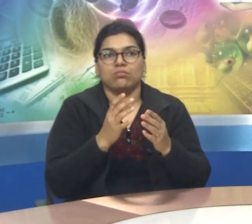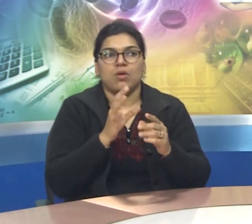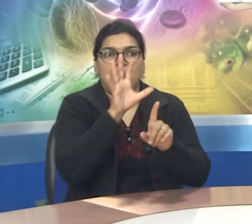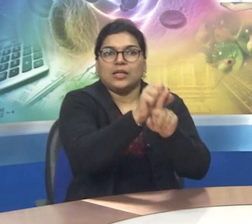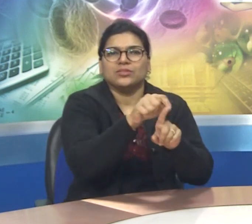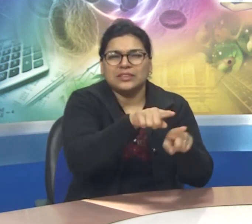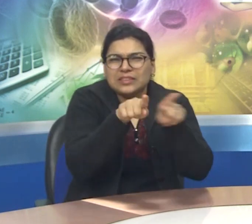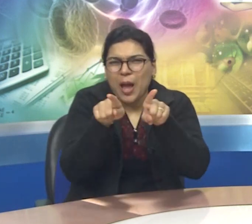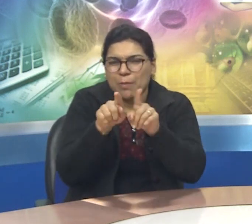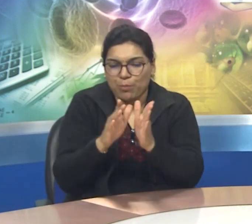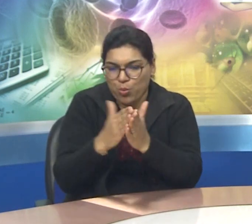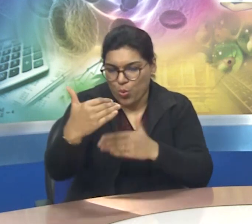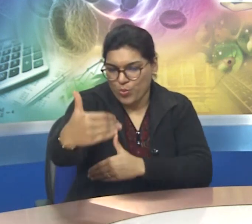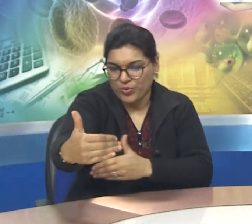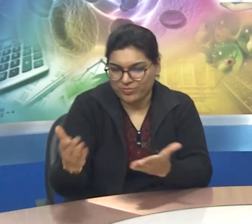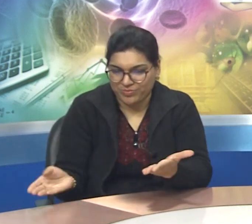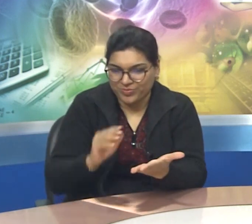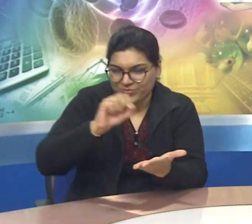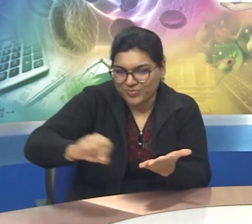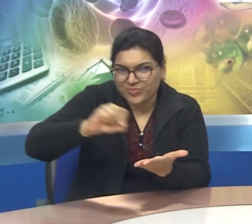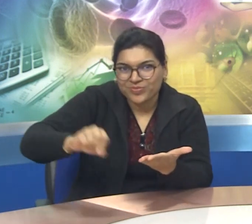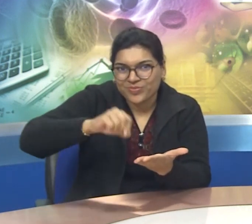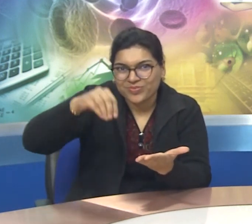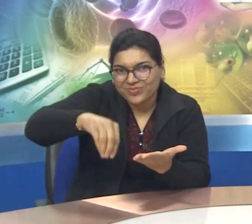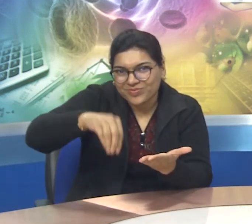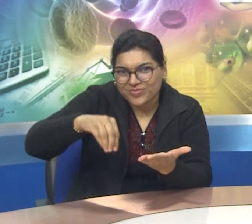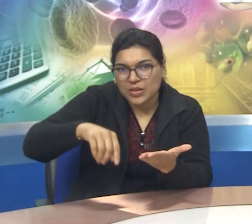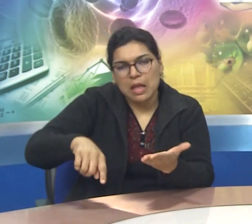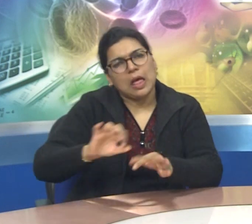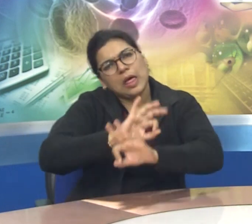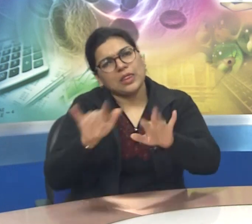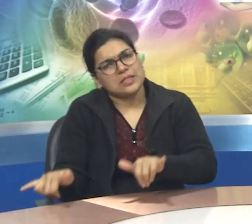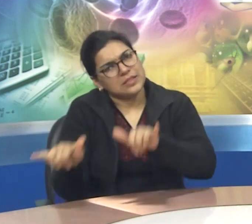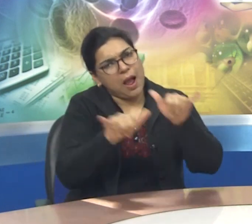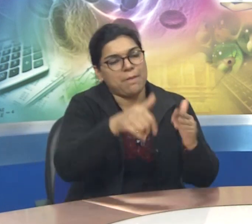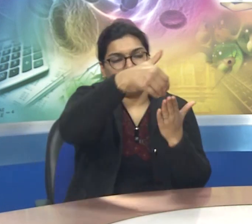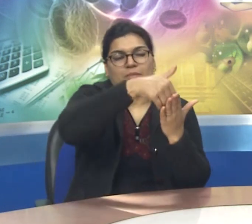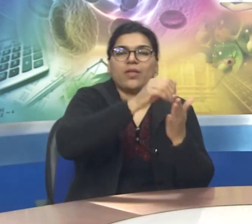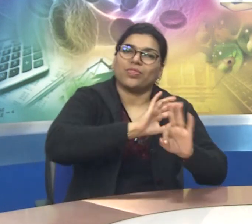heading. It also indicates that the book is placed under different subjects.